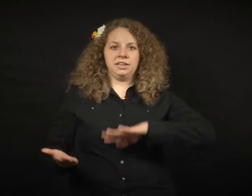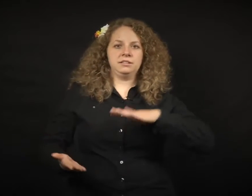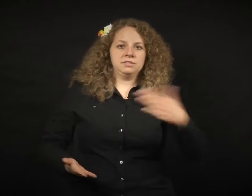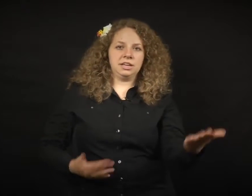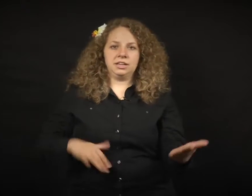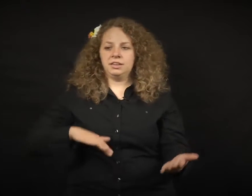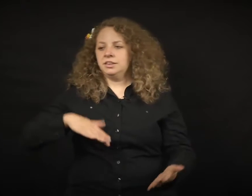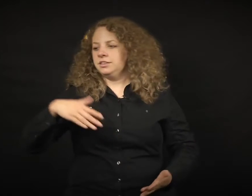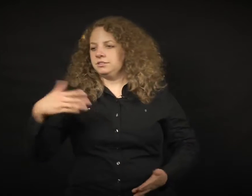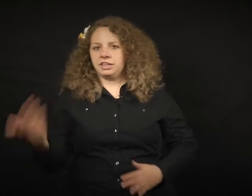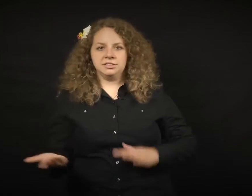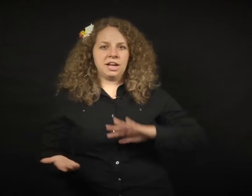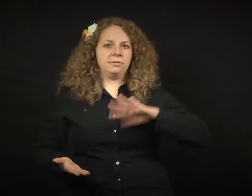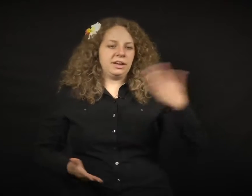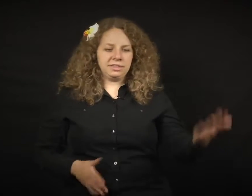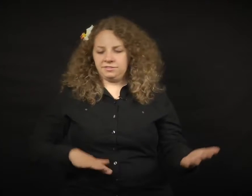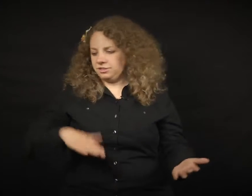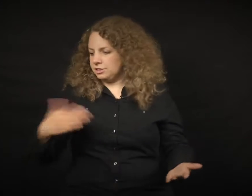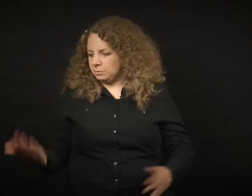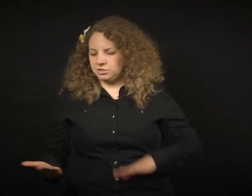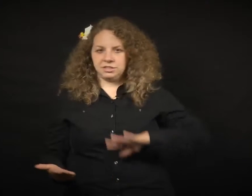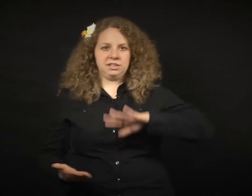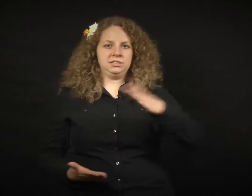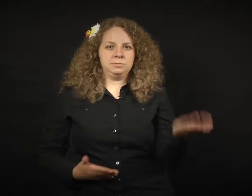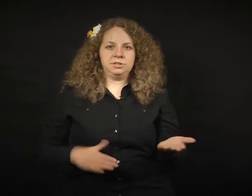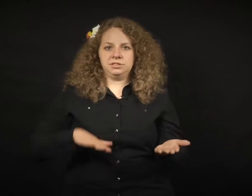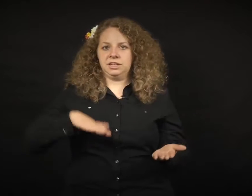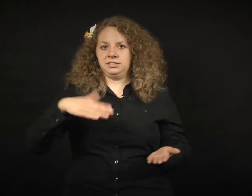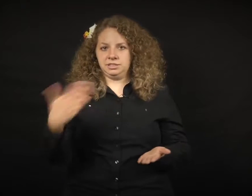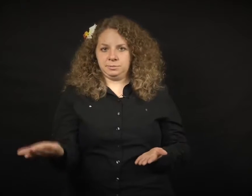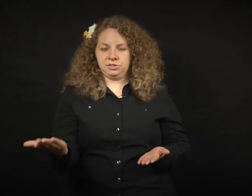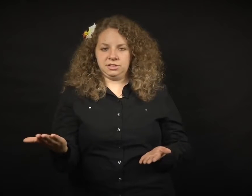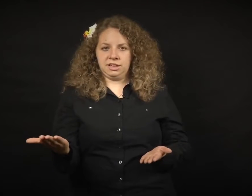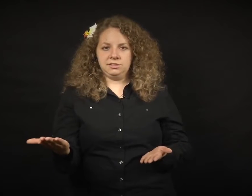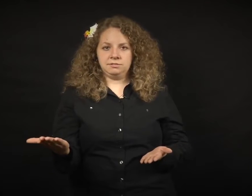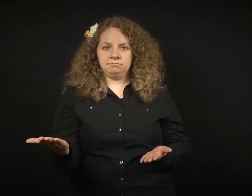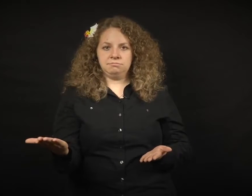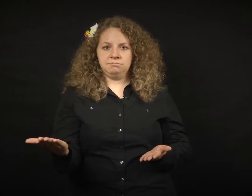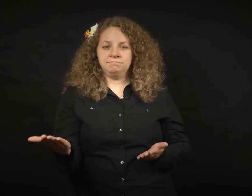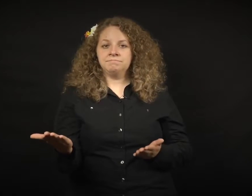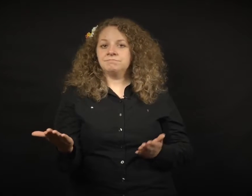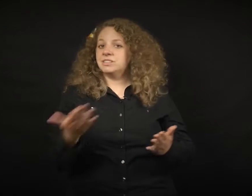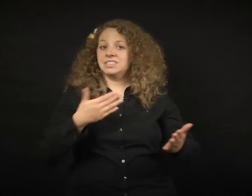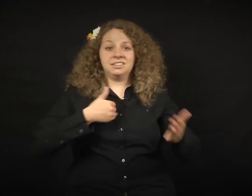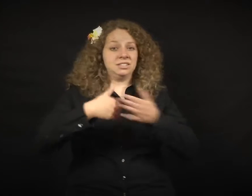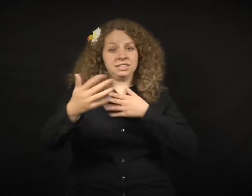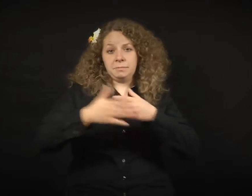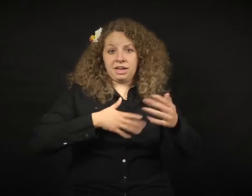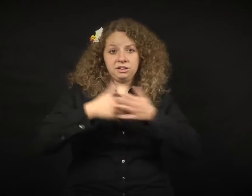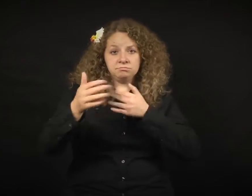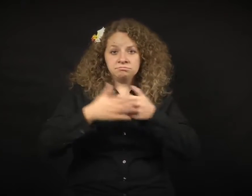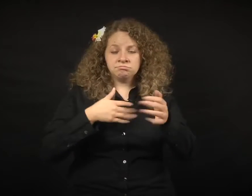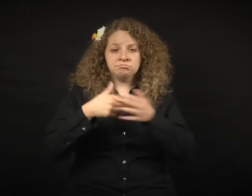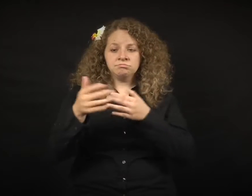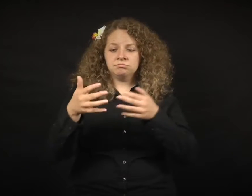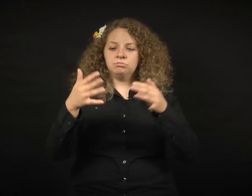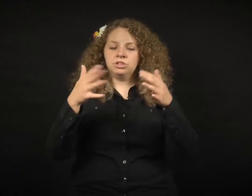Dying, dying, like dying right and left, like this person dies, this person dies, this person dies. The sign doesn't matter. With your